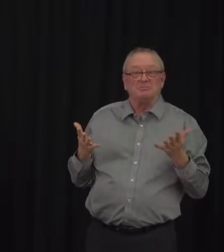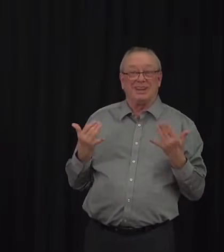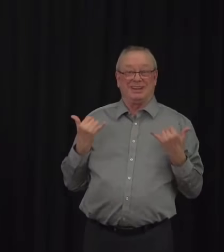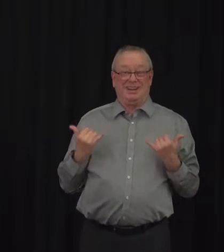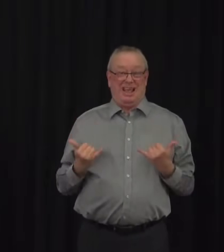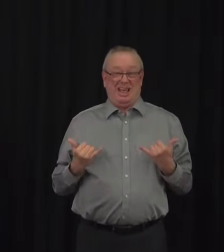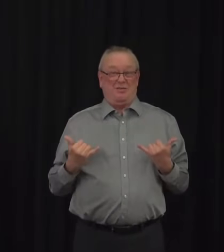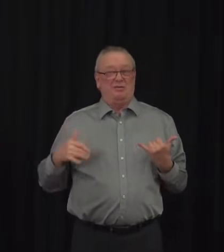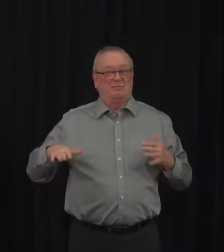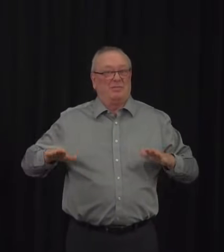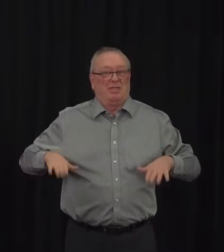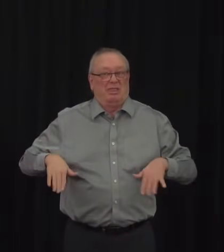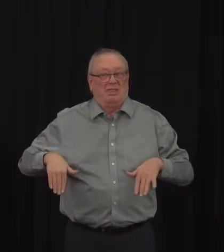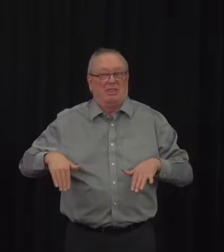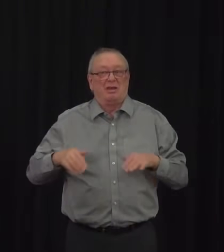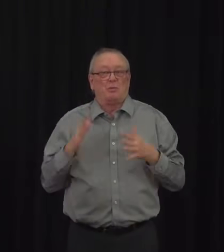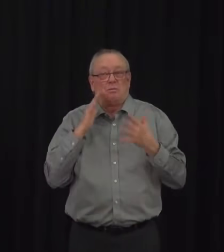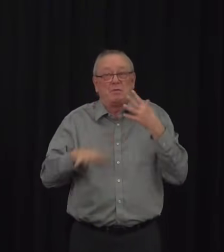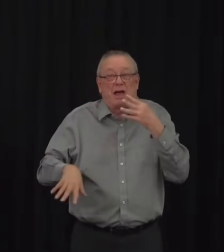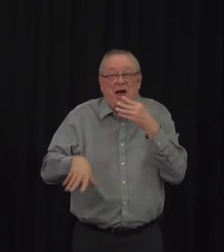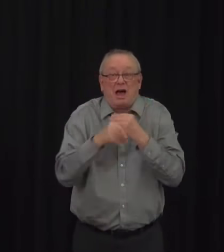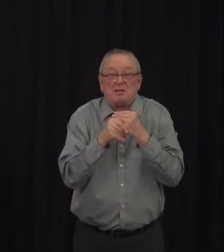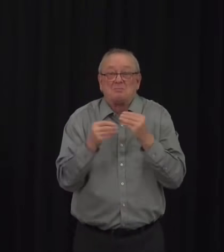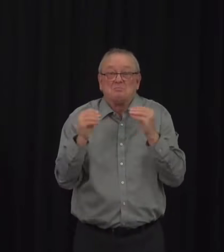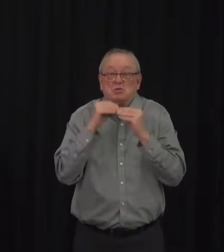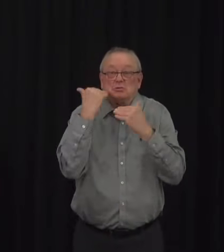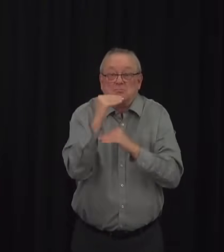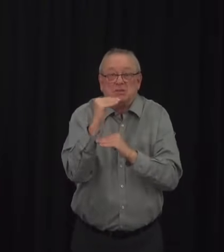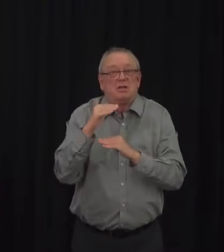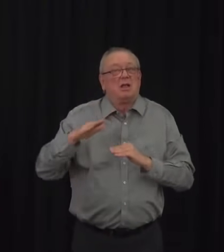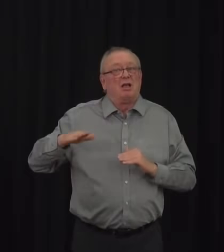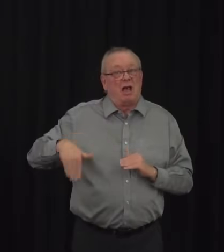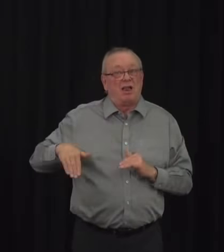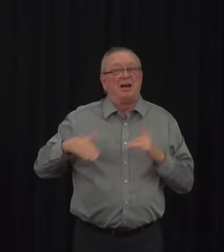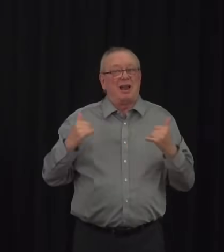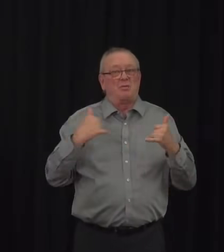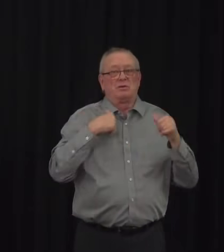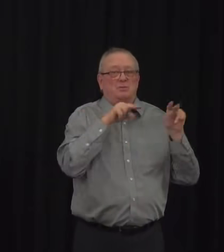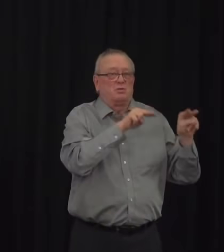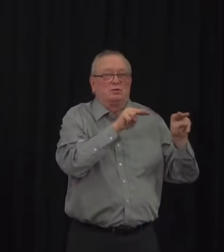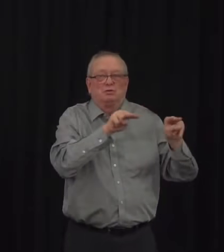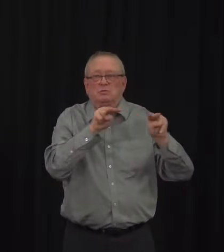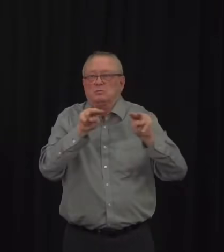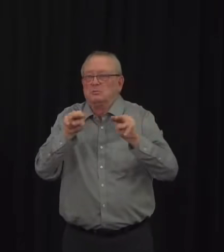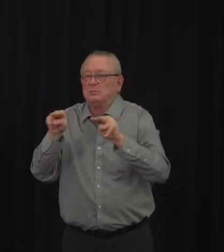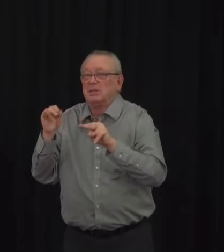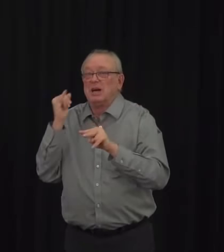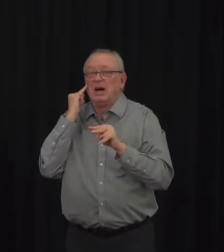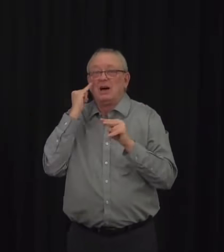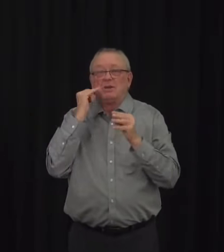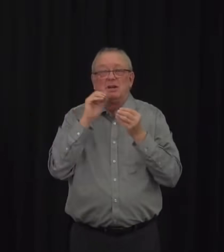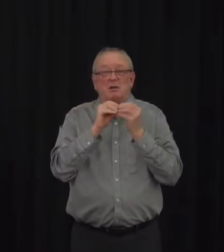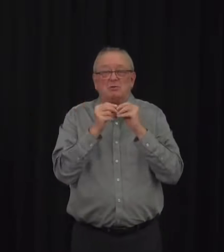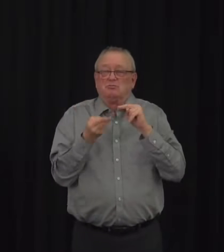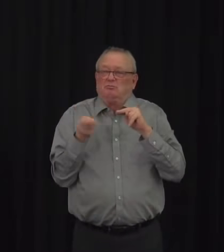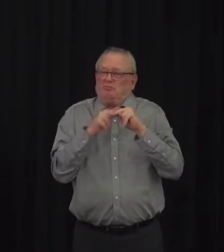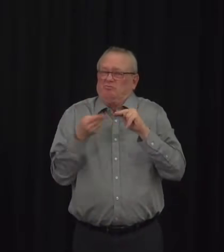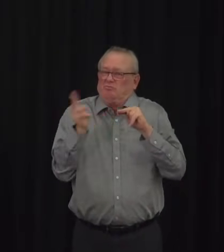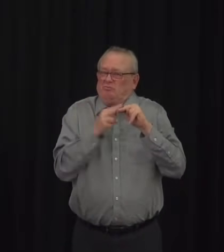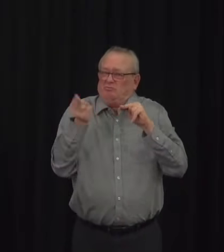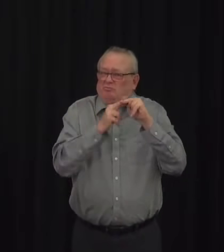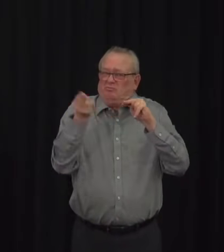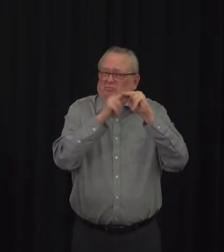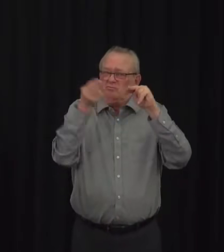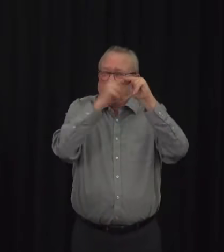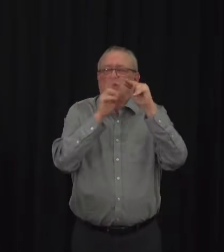we are watching very closely and considering what may need to be done if our numbers do not go down. Operator, could you please